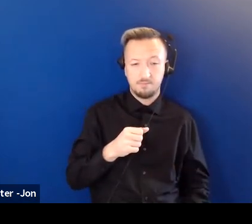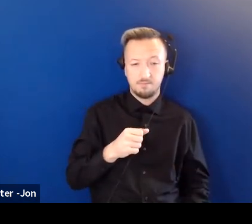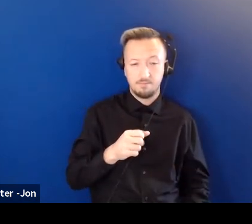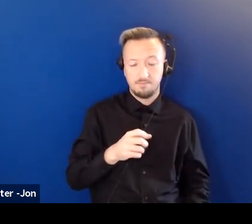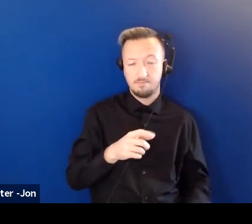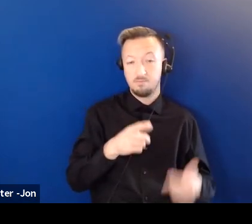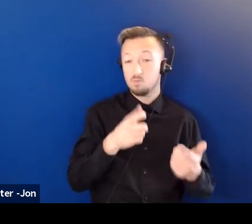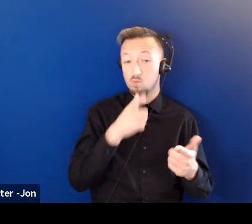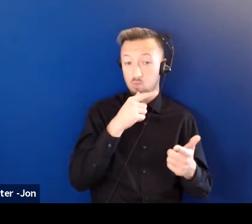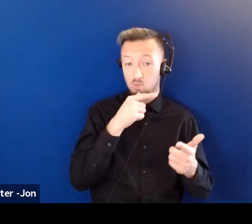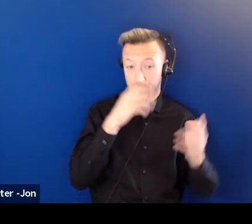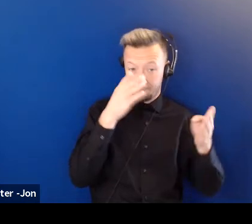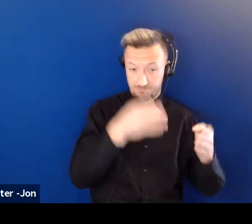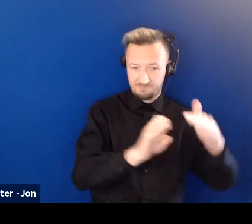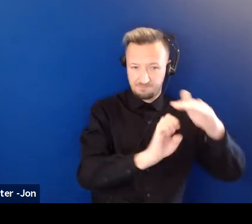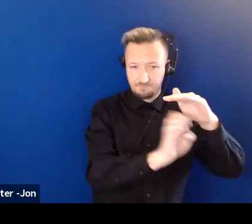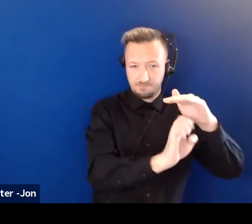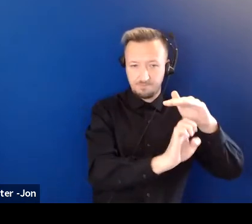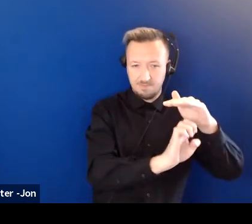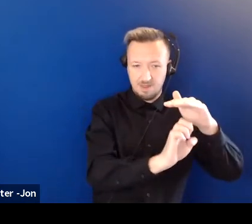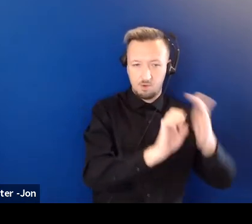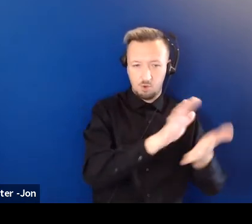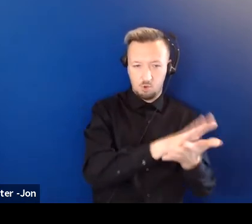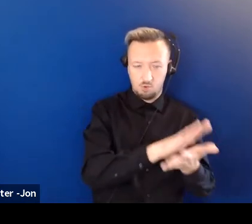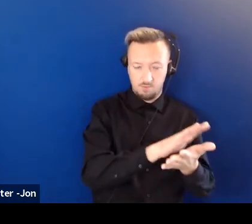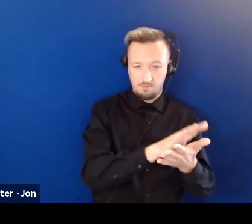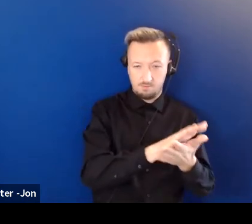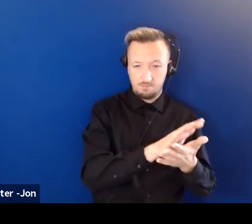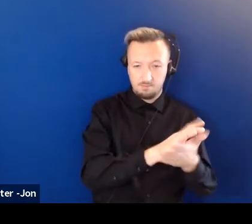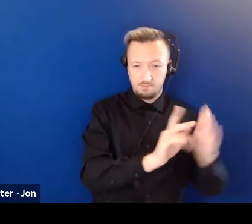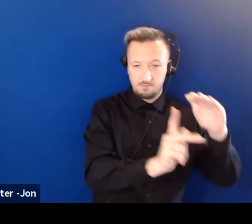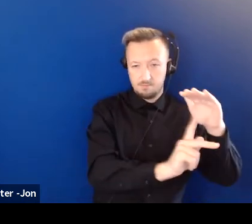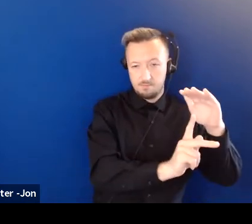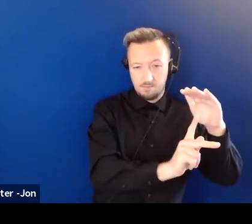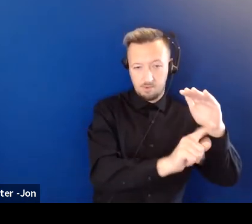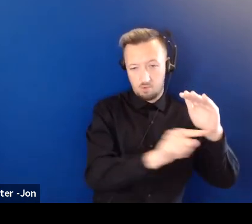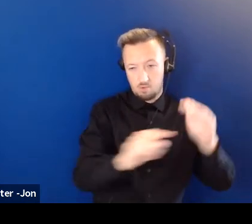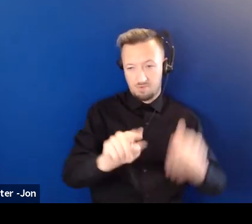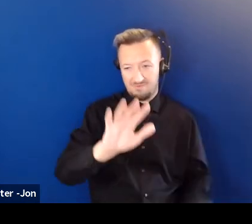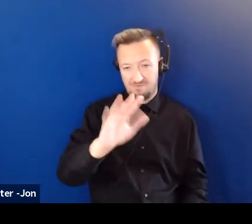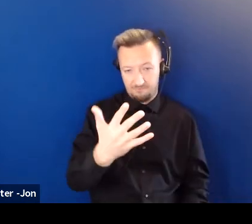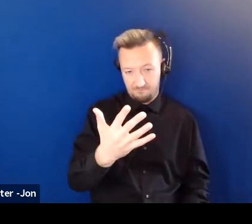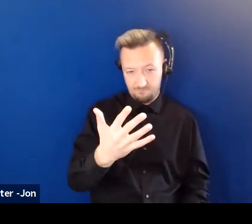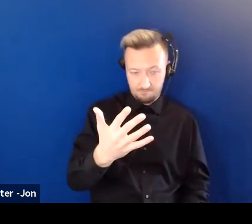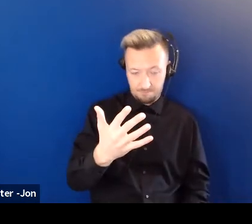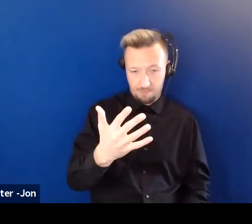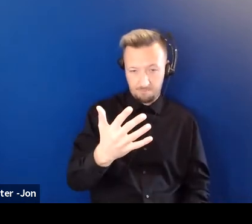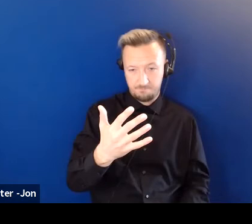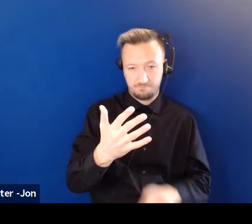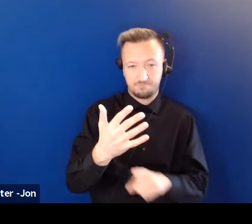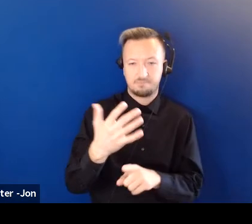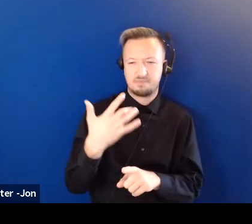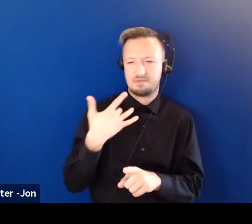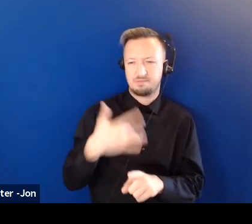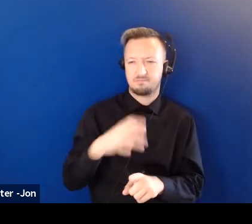So we're talking about elementary school students. This is grades kindergarten through 5th grade, and generally